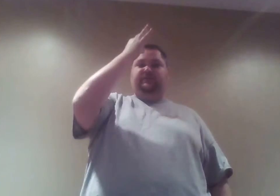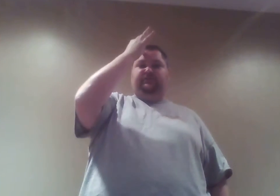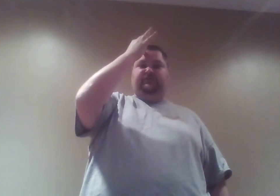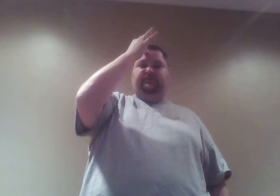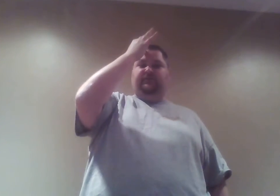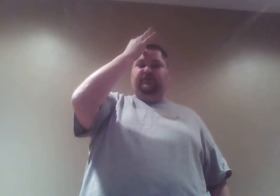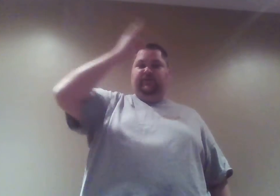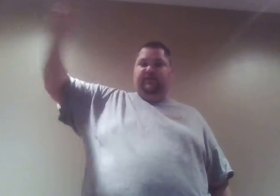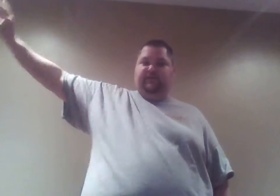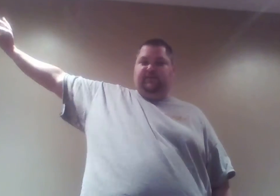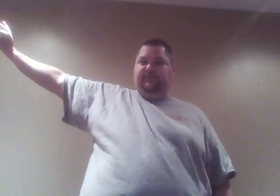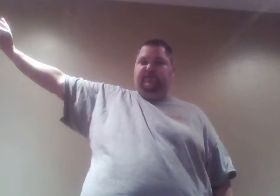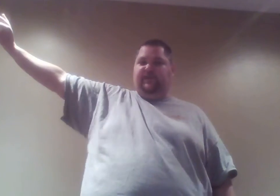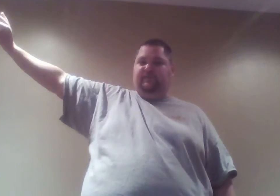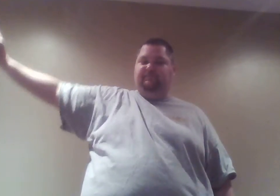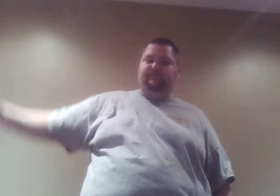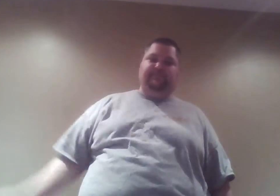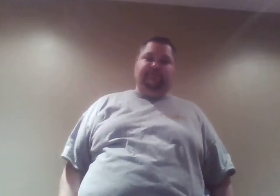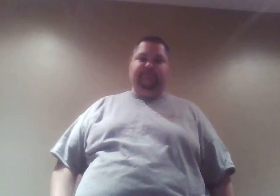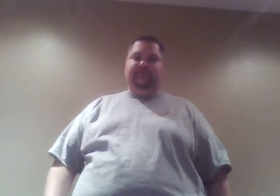So four is that.